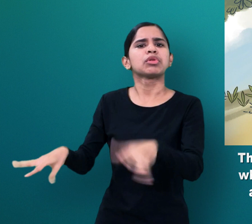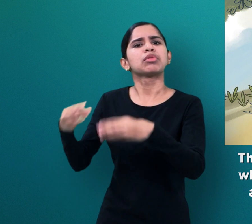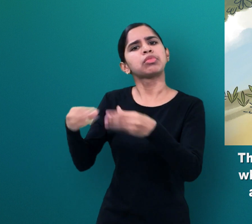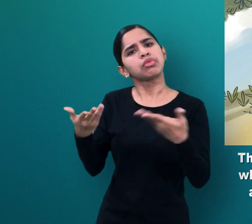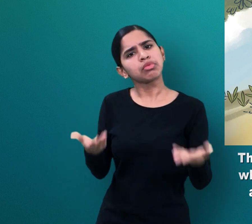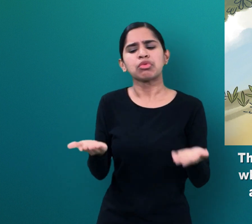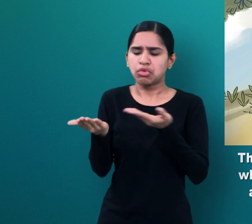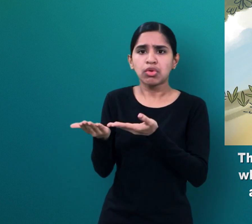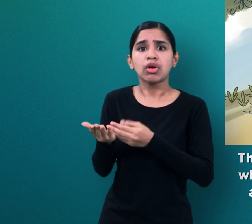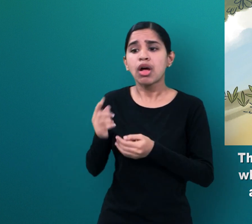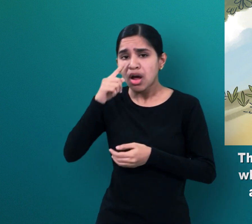Ambi's palms.